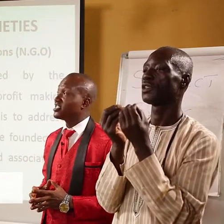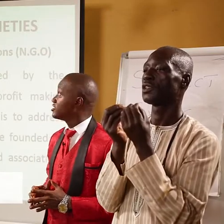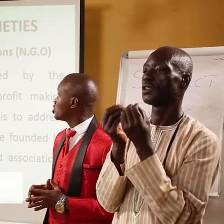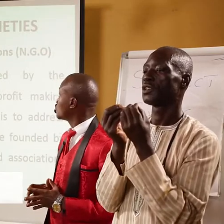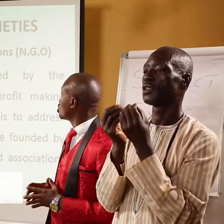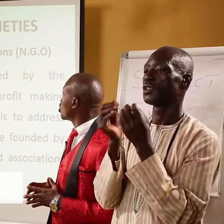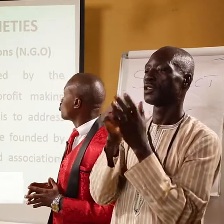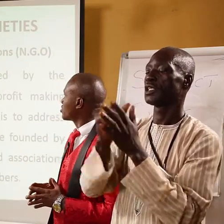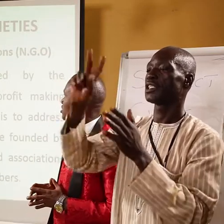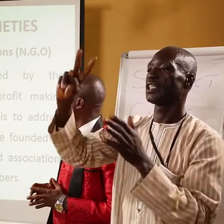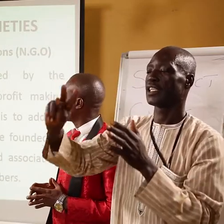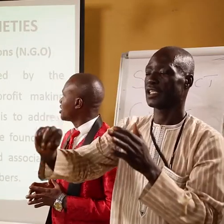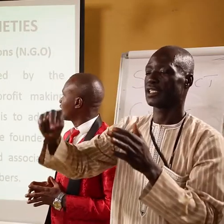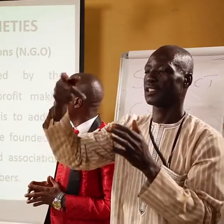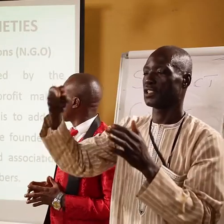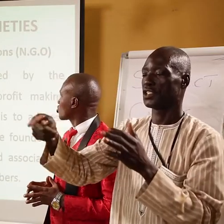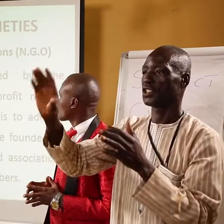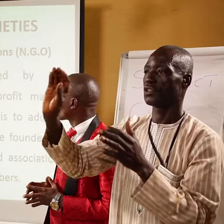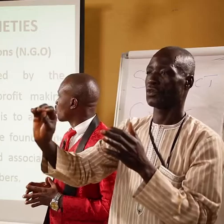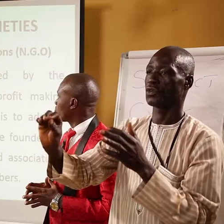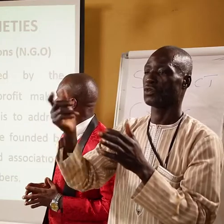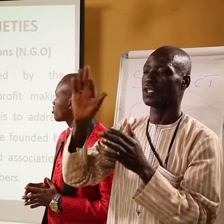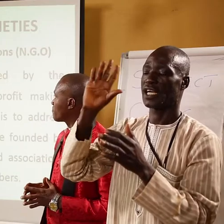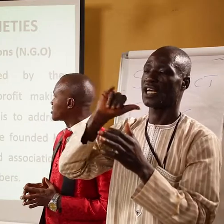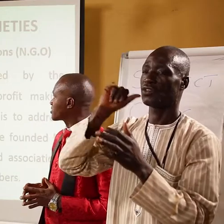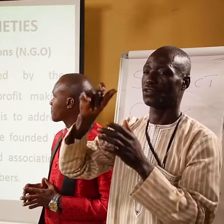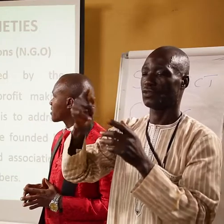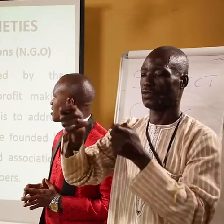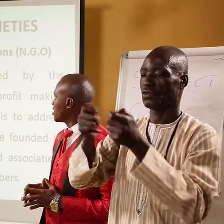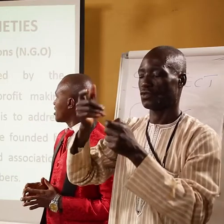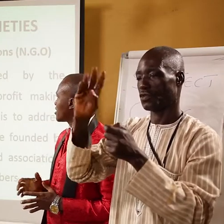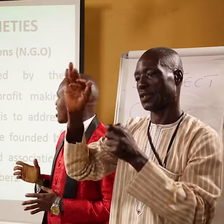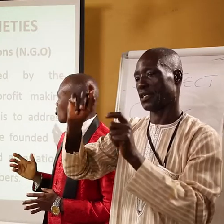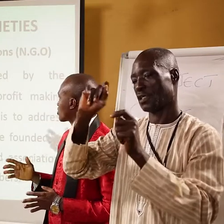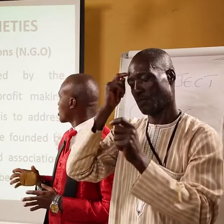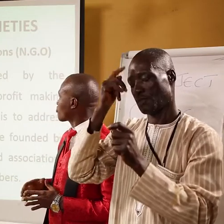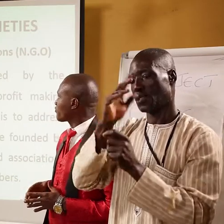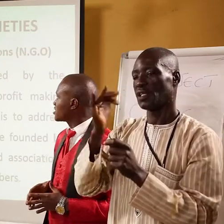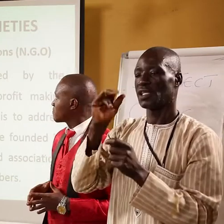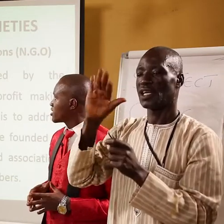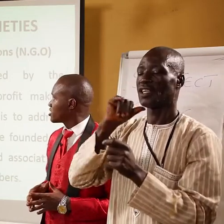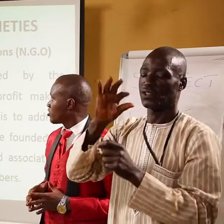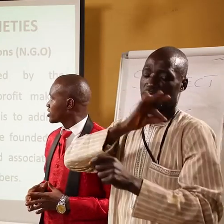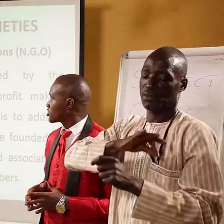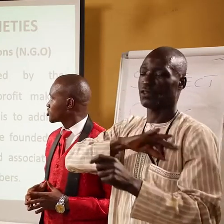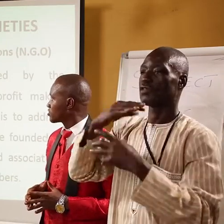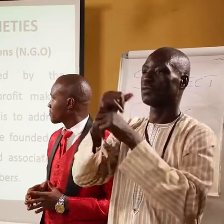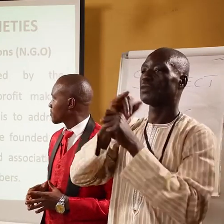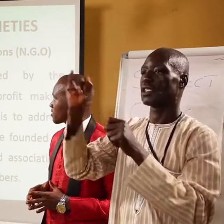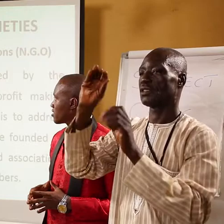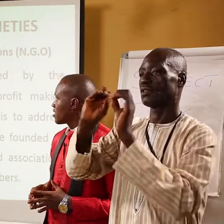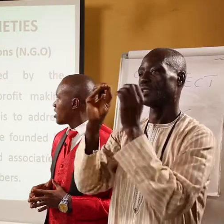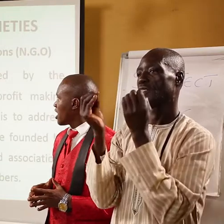as NGO. They are not controlled by the government. They are not a profit-making